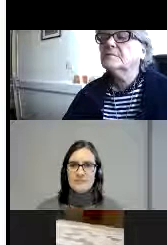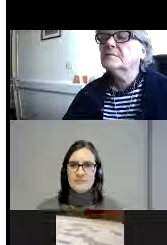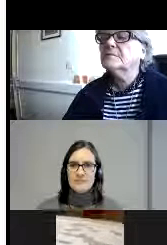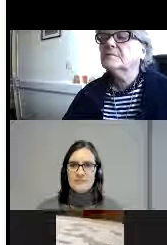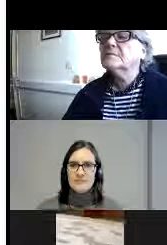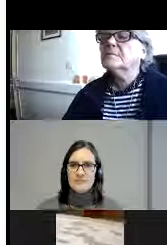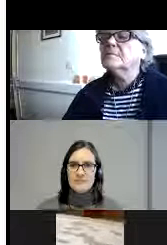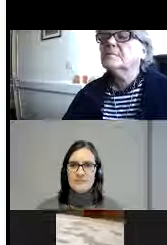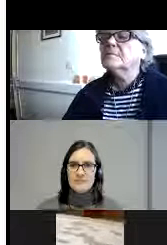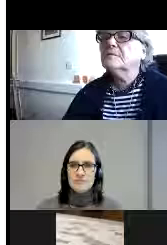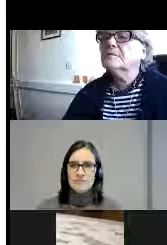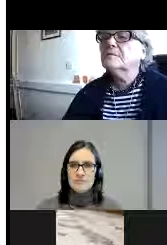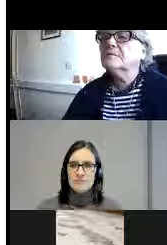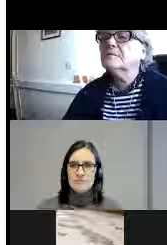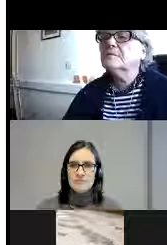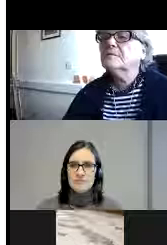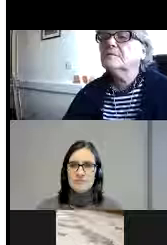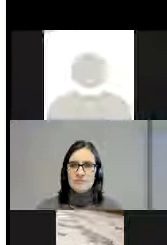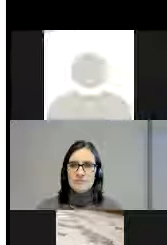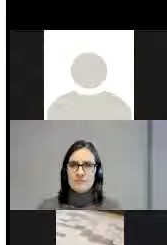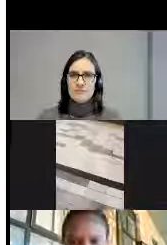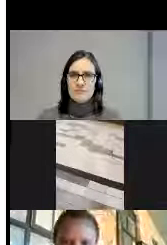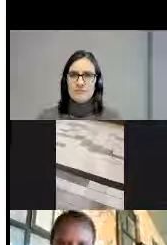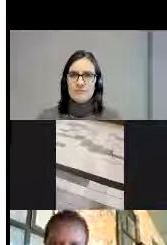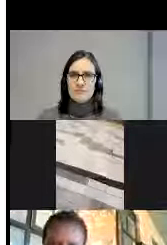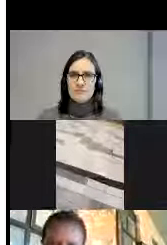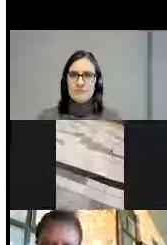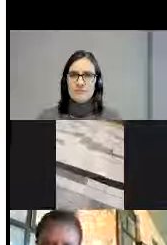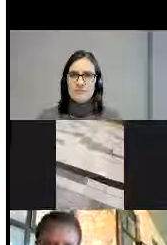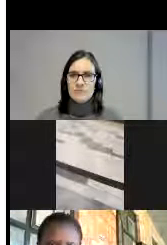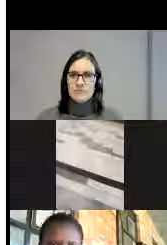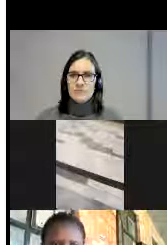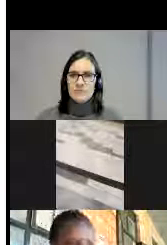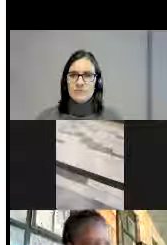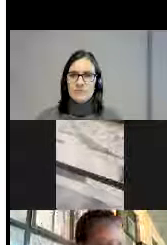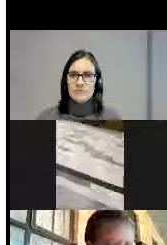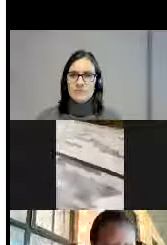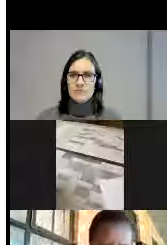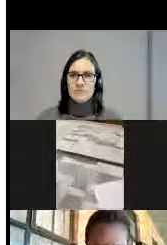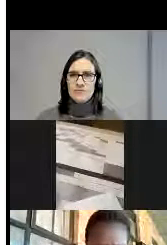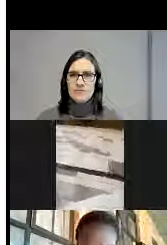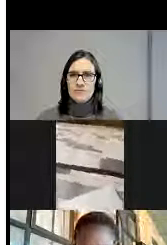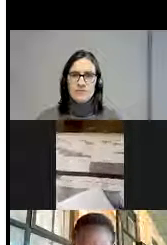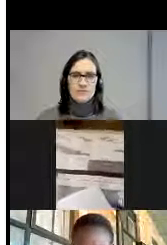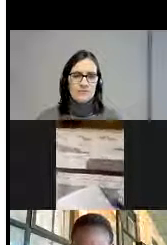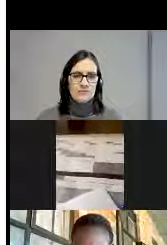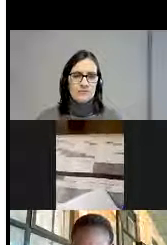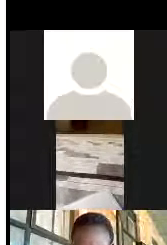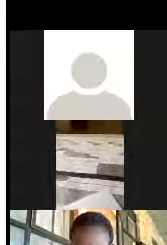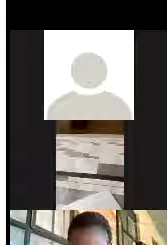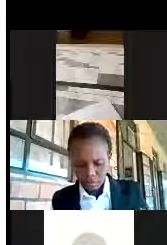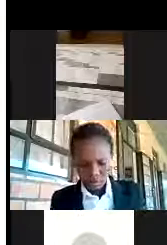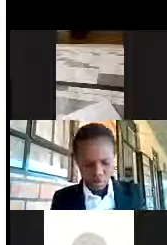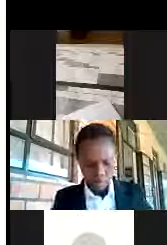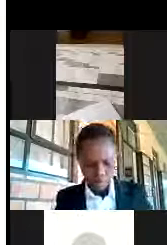gotten a little warning that came up there just to let you know that it's being recorded by the host. So this will be for sharing with anybody who's not